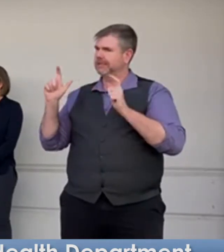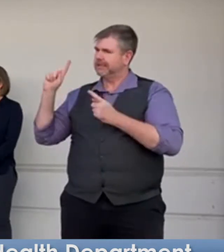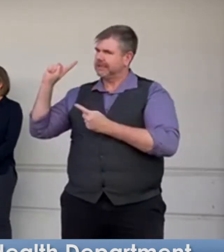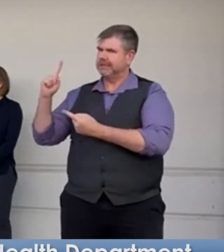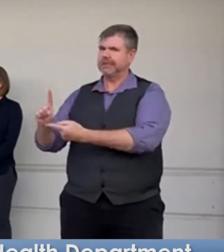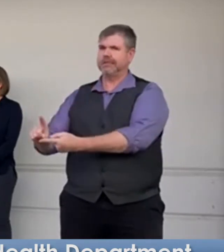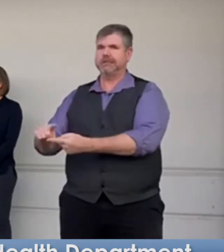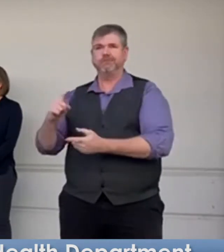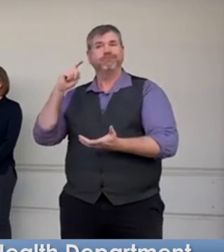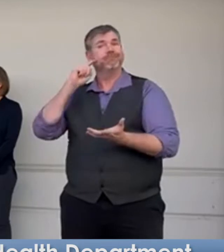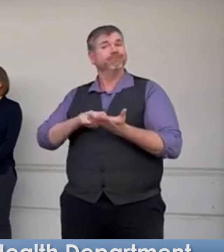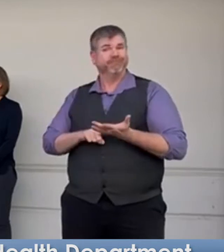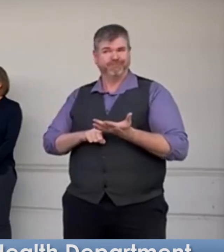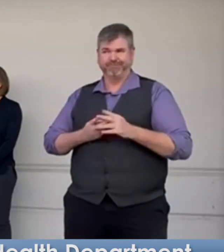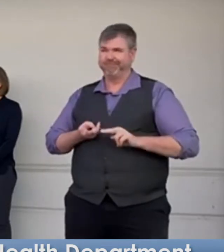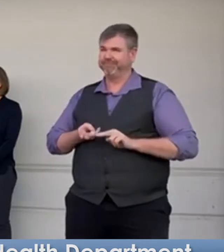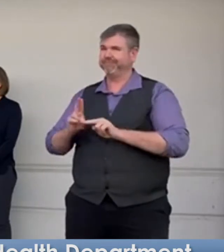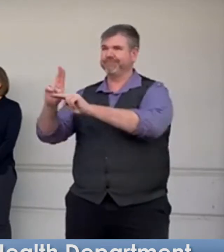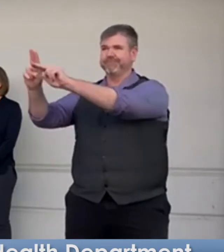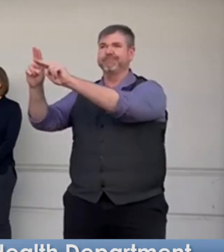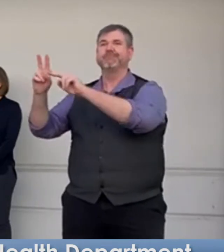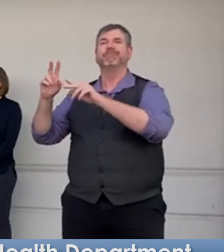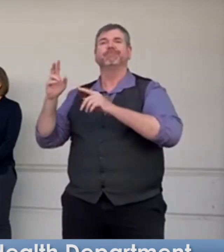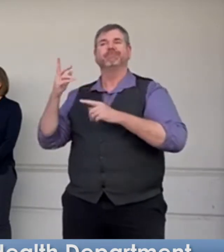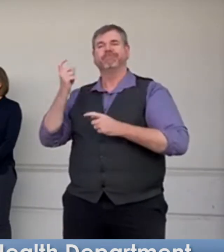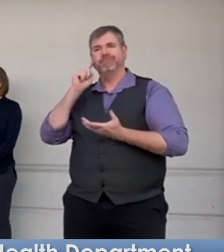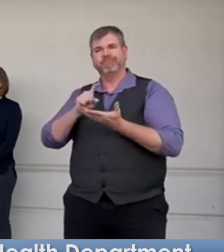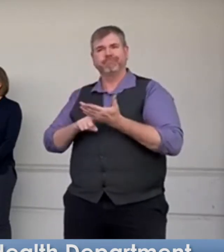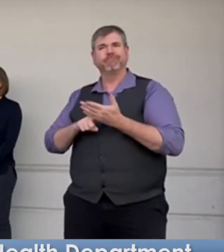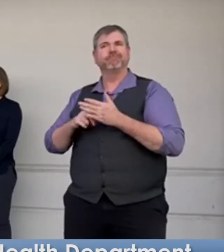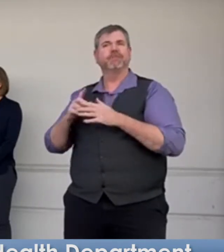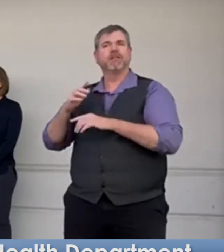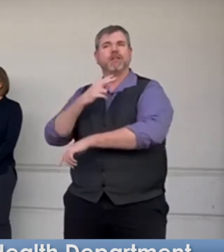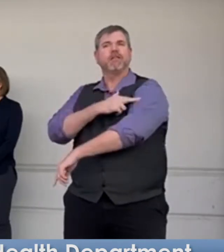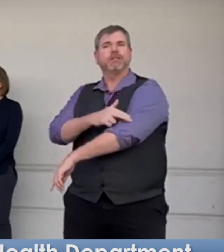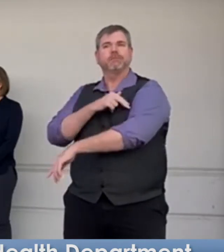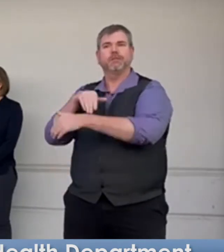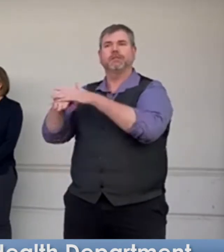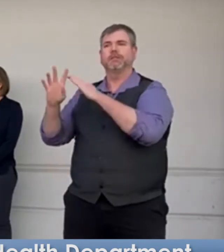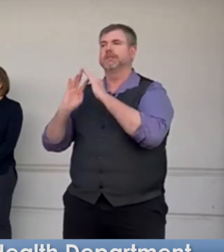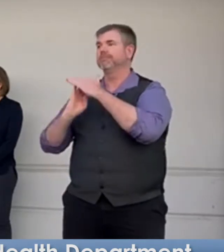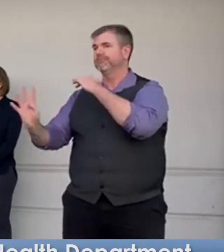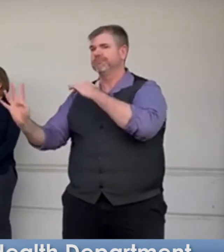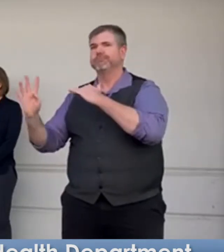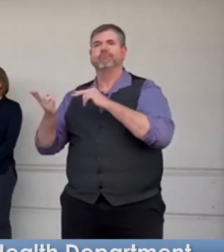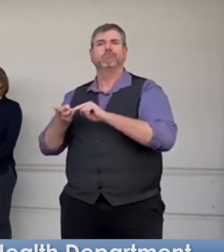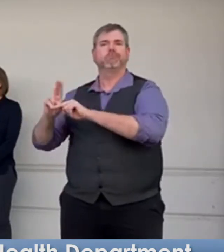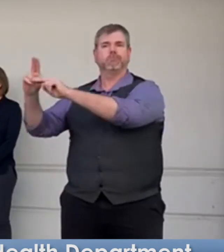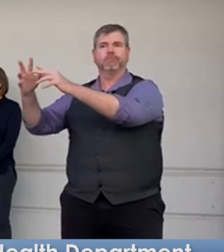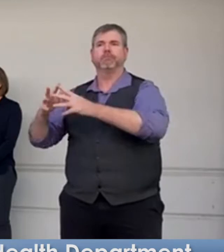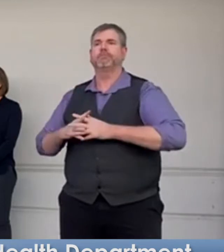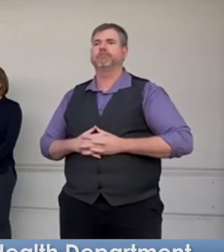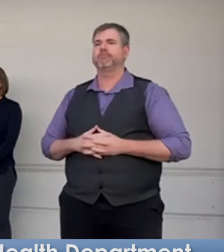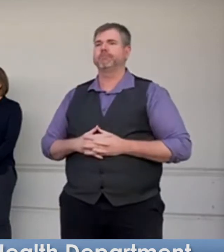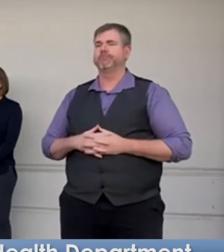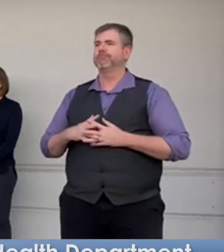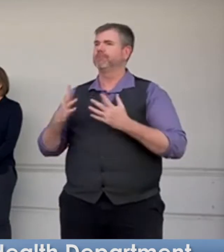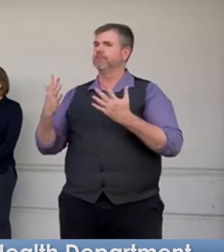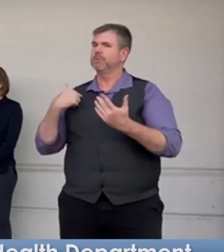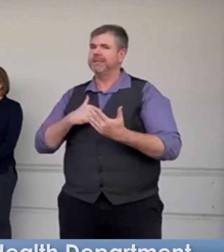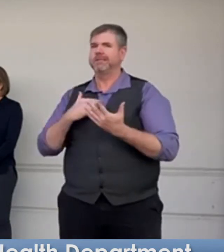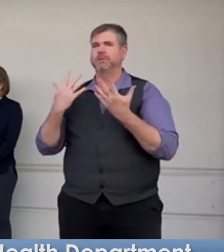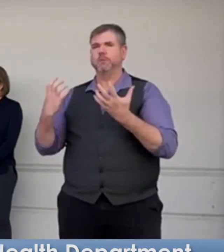We know that we have placed ourselves in much better shape than many other parts of the country or other parts of the